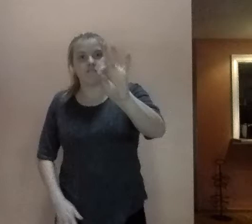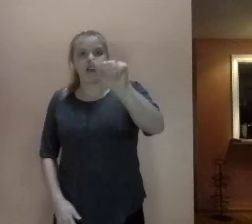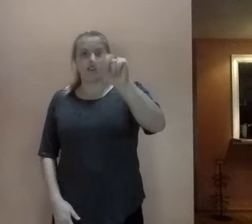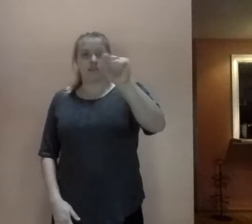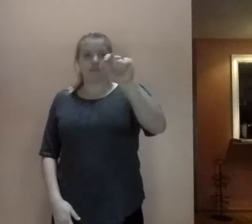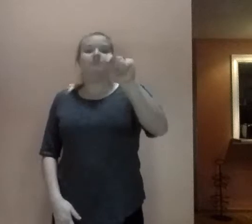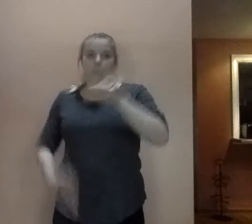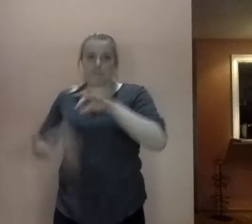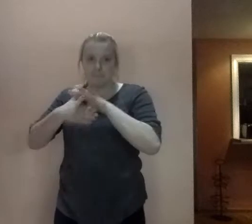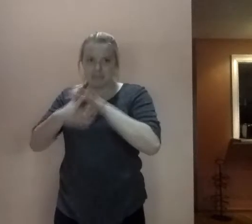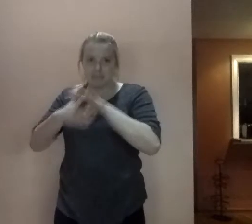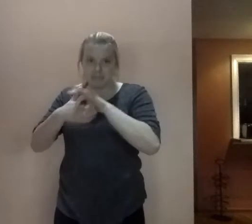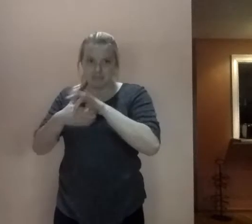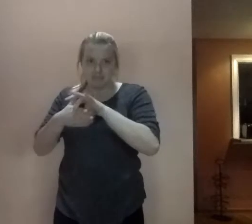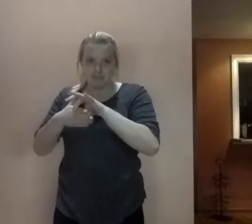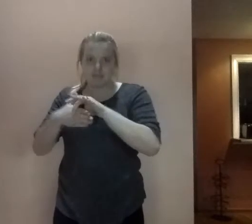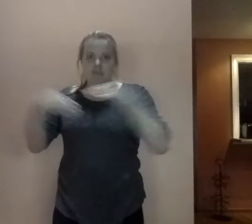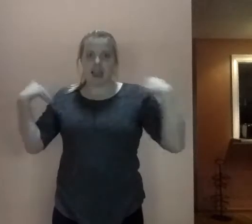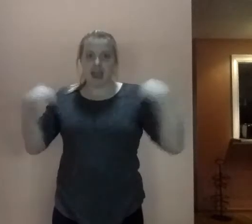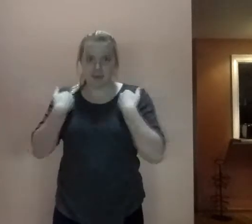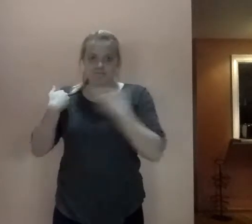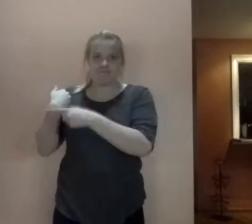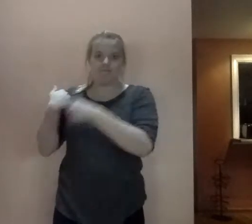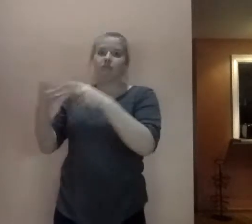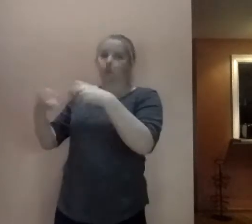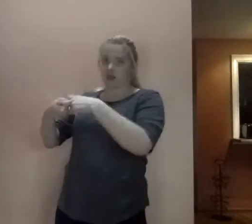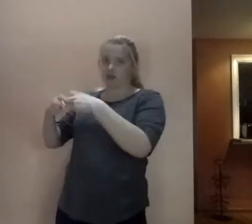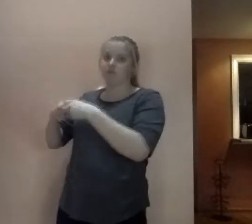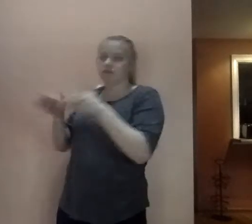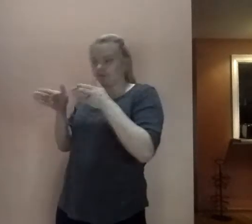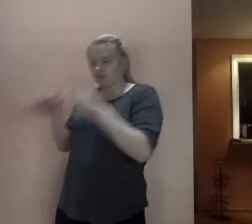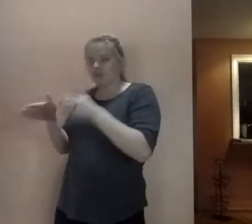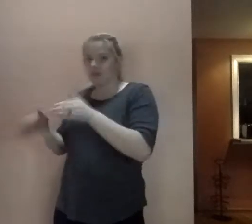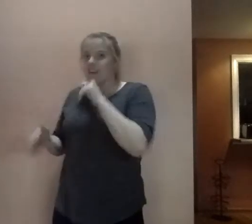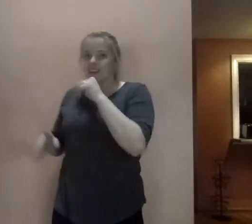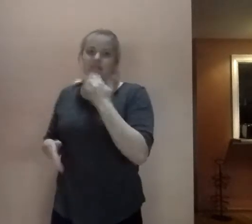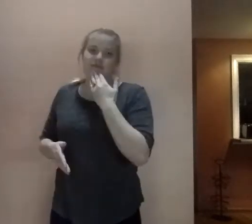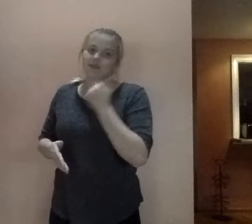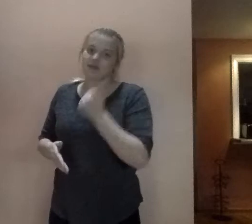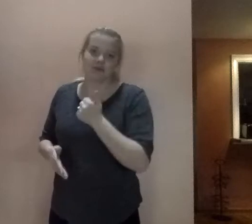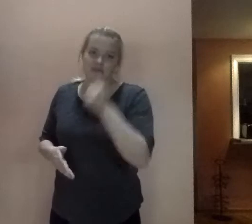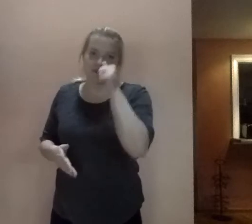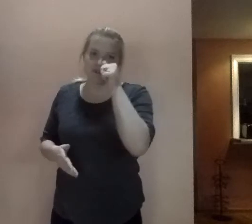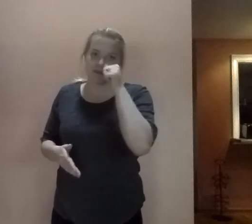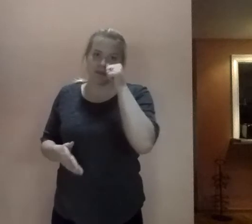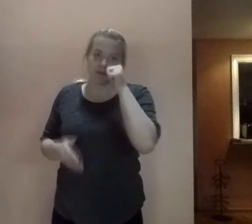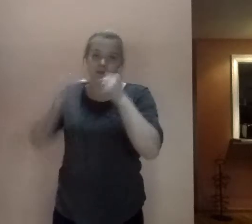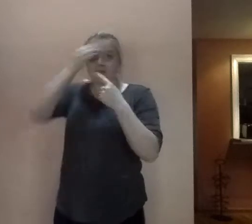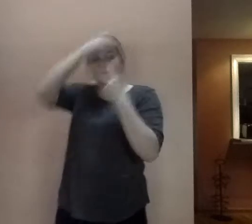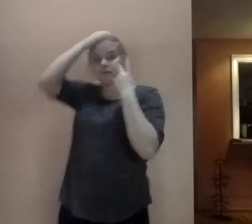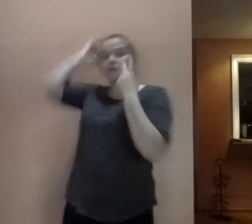meat-based, animal-based diet. You can look into the muscle cells of the human body, and you find that they're building up tiny particles of fat that's